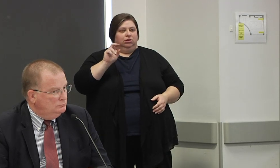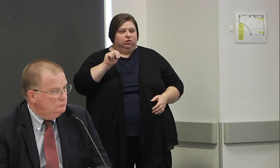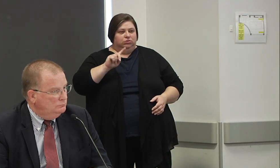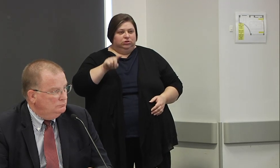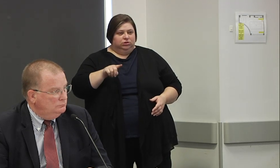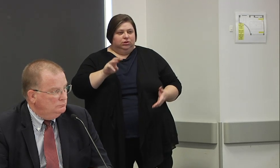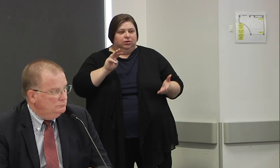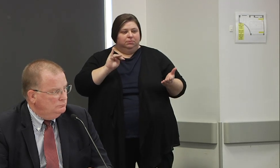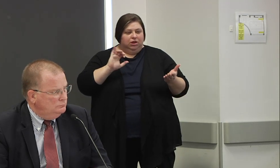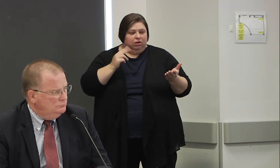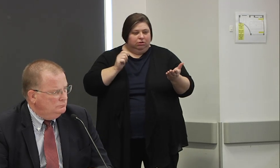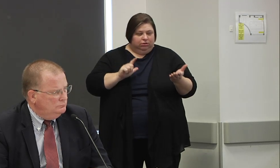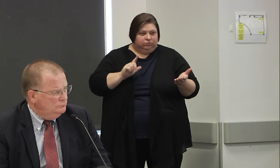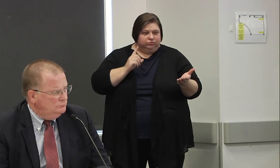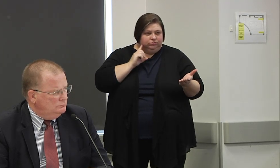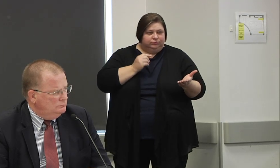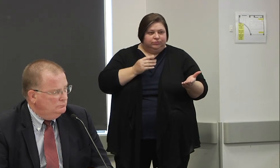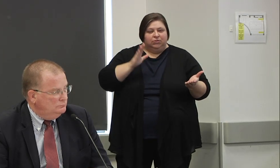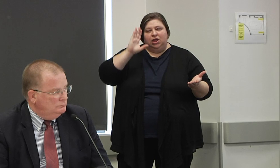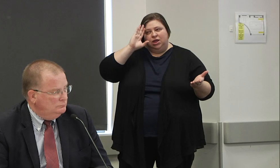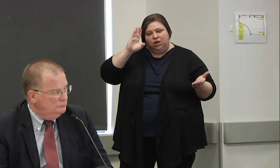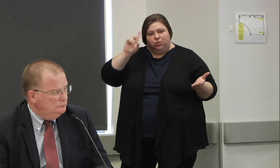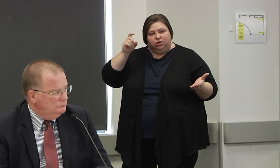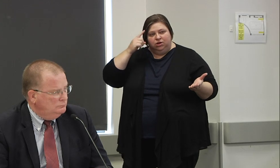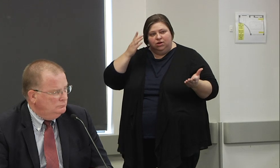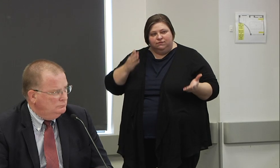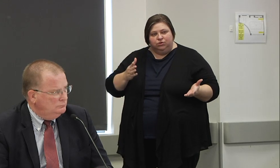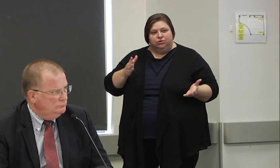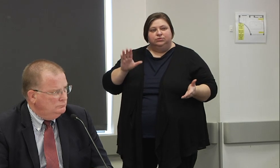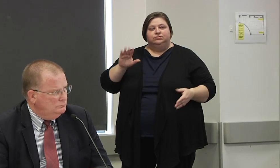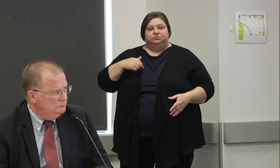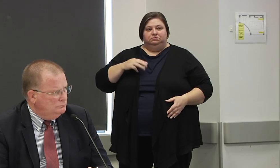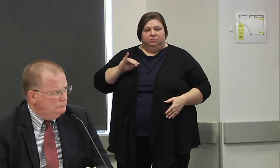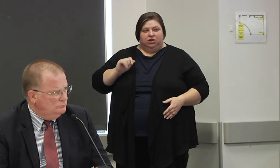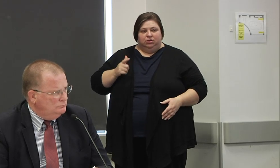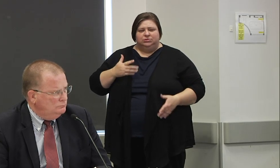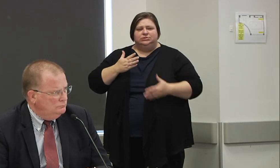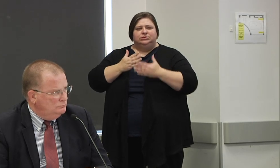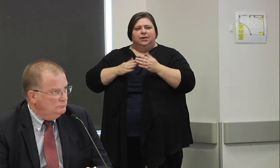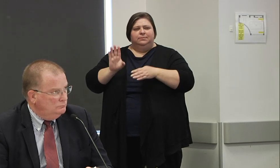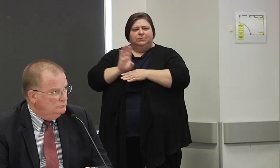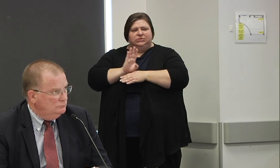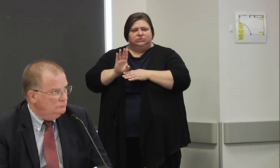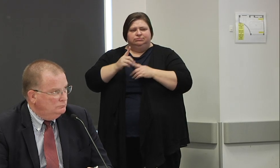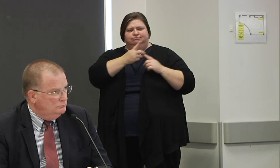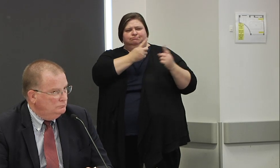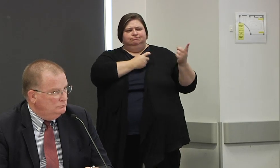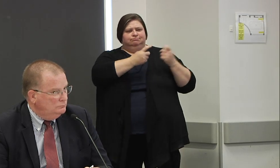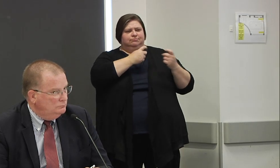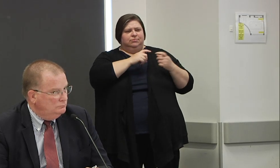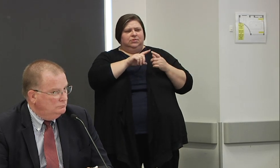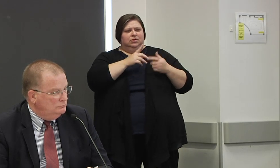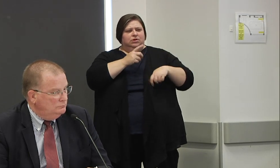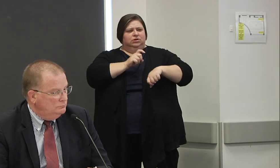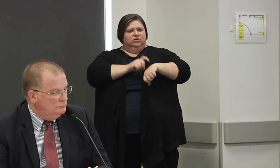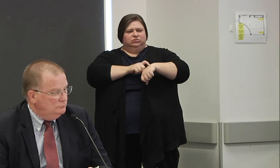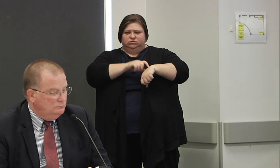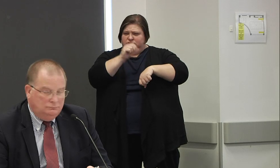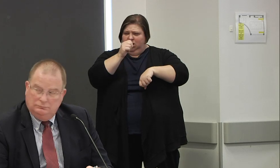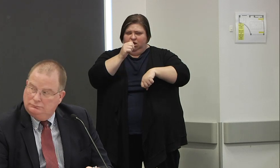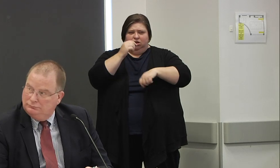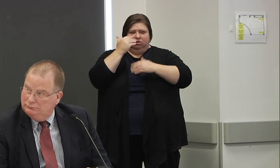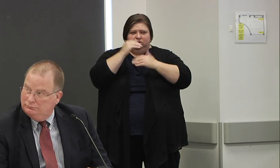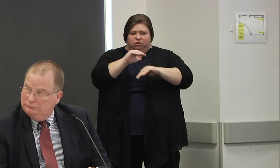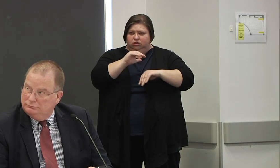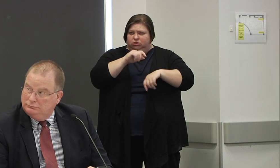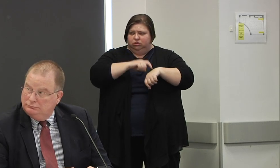Michael. Hi, Governor. It's Michael here. I've had some businesses ask me about the 10 p.m. curfew for bars and restaurants. Can you explain the